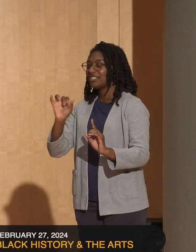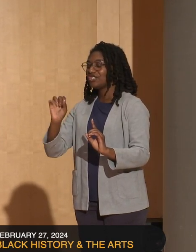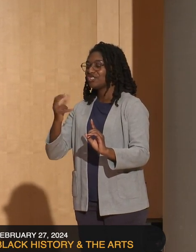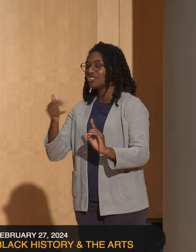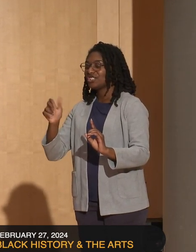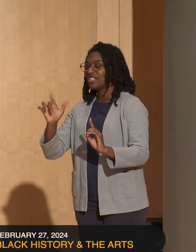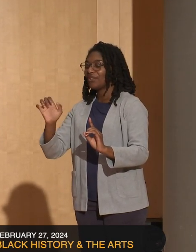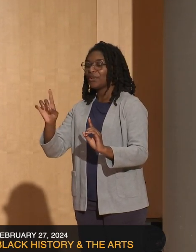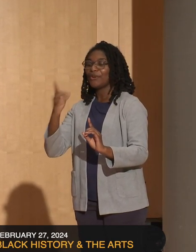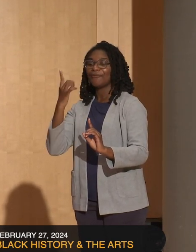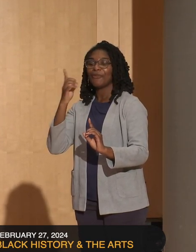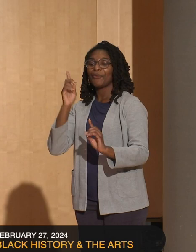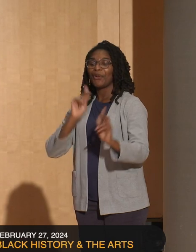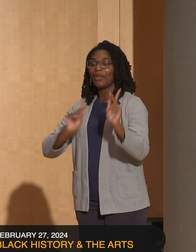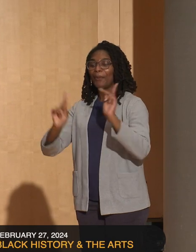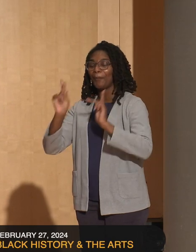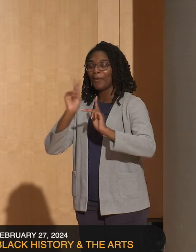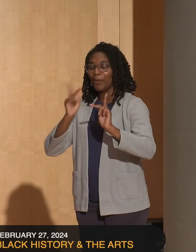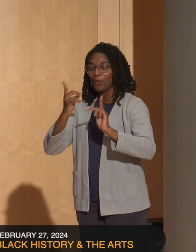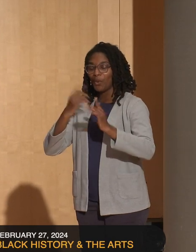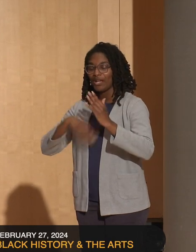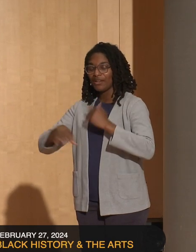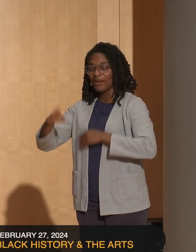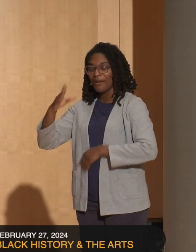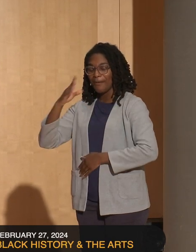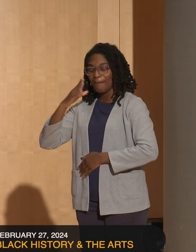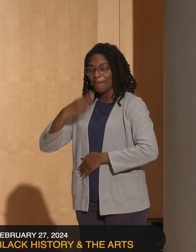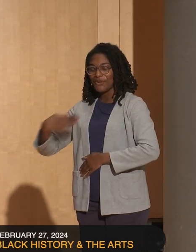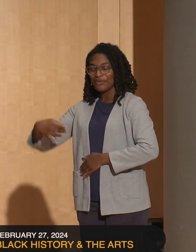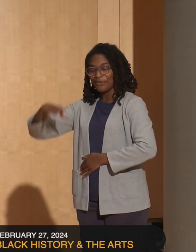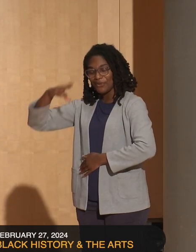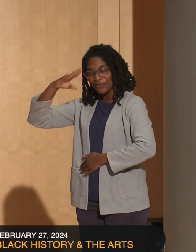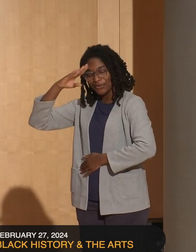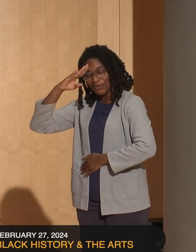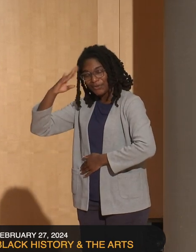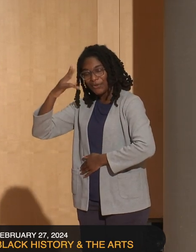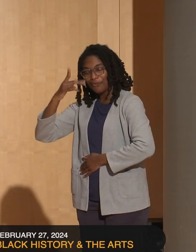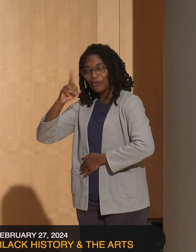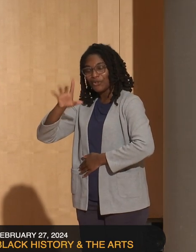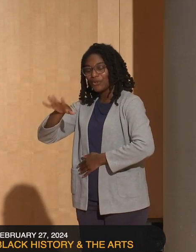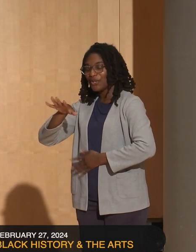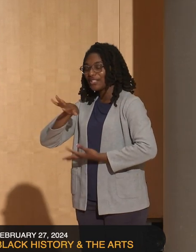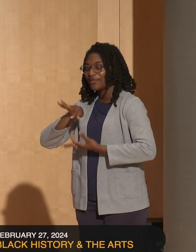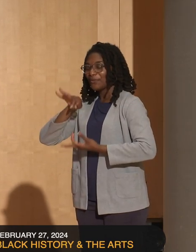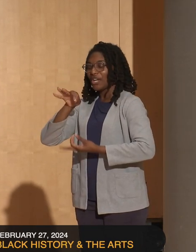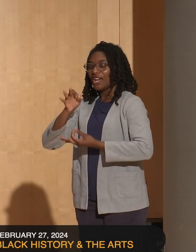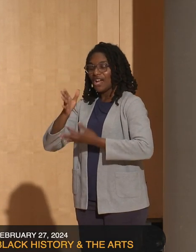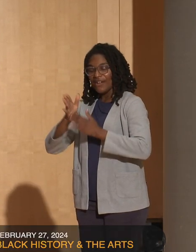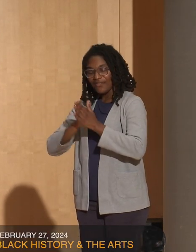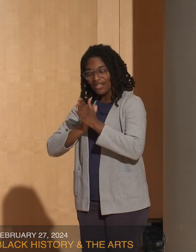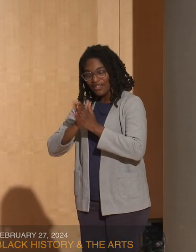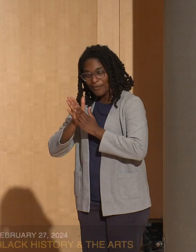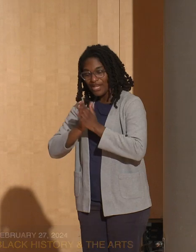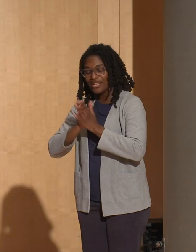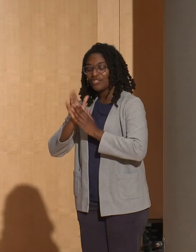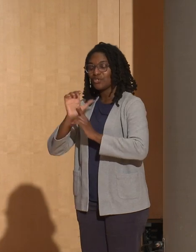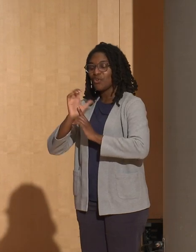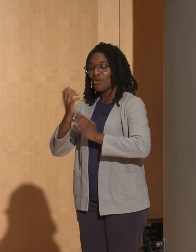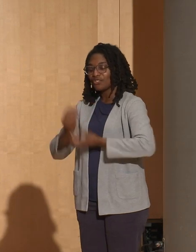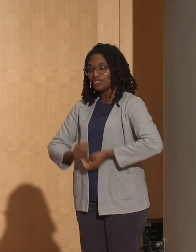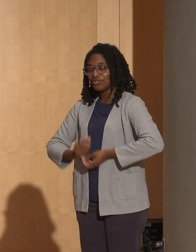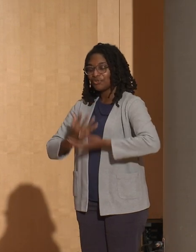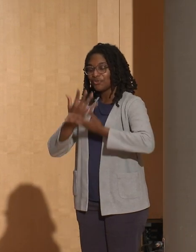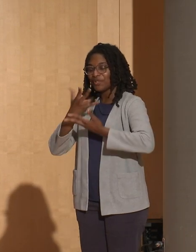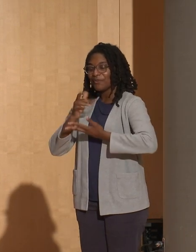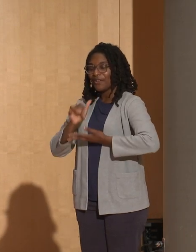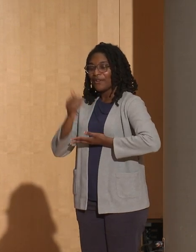the people of Baltimore, I am pleased to salute you in recognition of your support of your spirit of innovation, resilience, and cultural enrichment